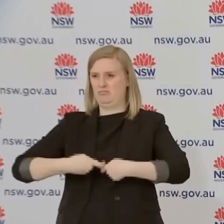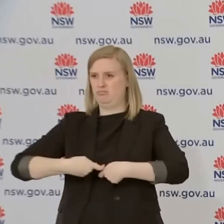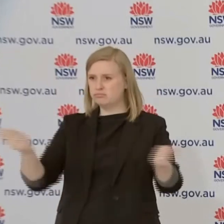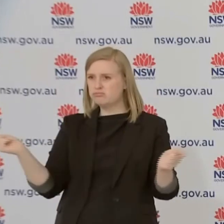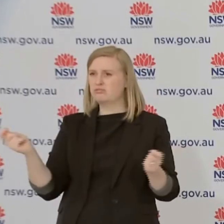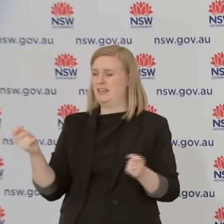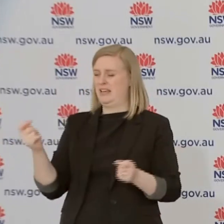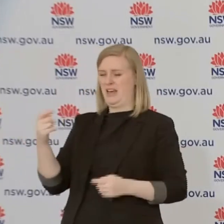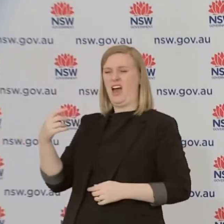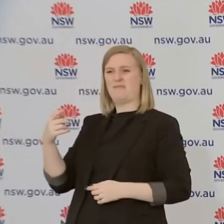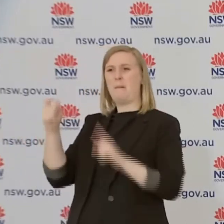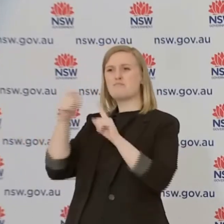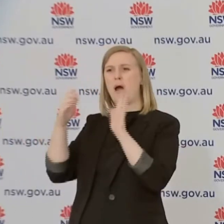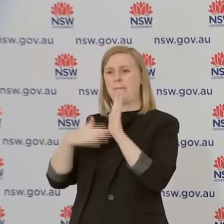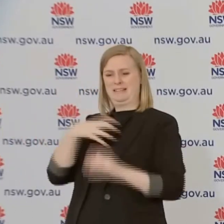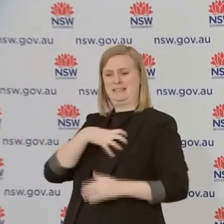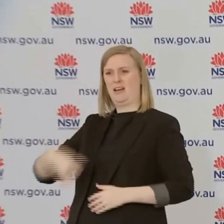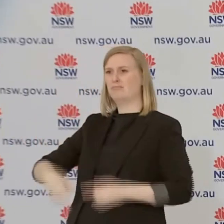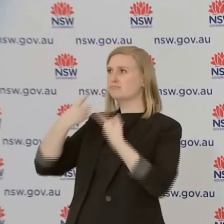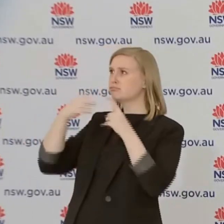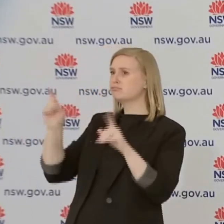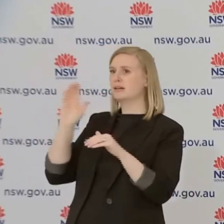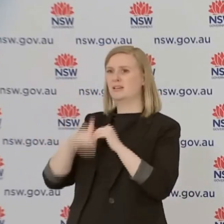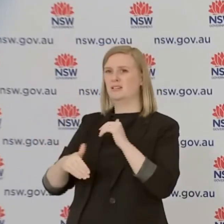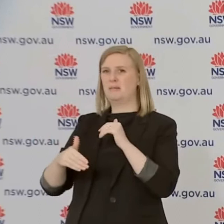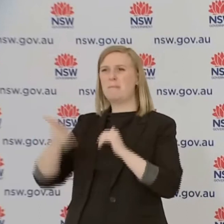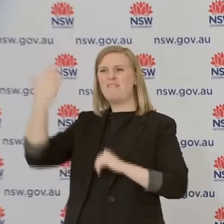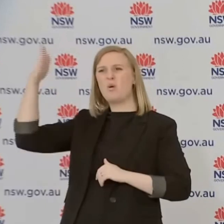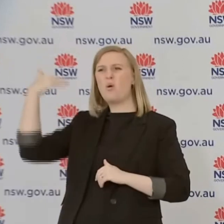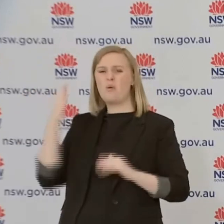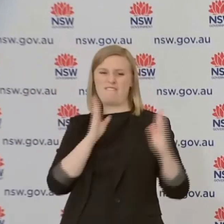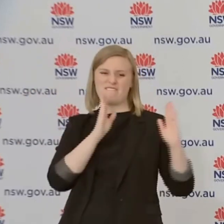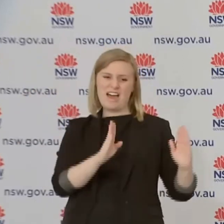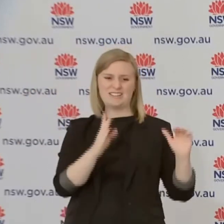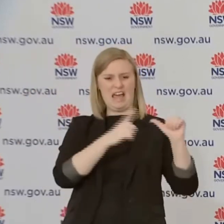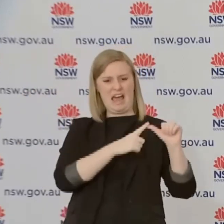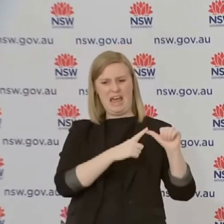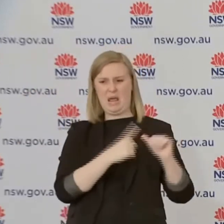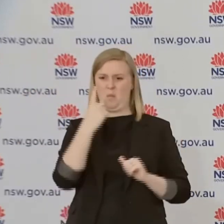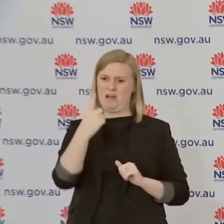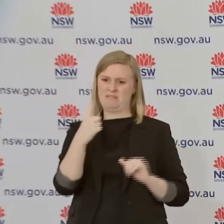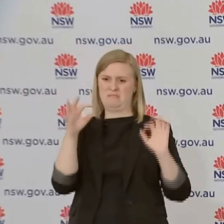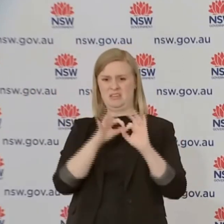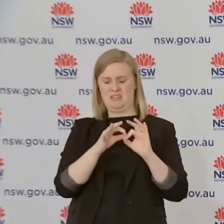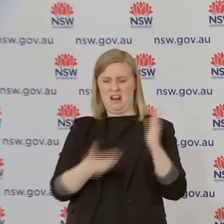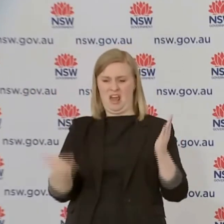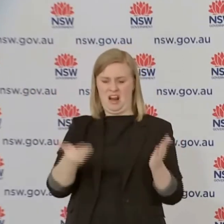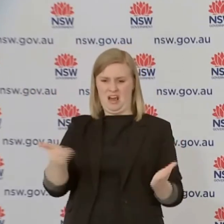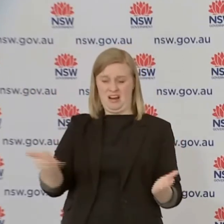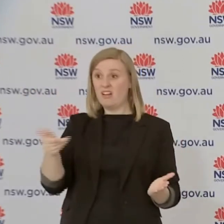A, B, is that all out the window now? Just go and get vaccinated? No. I mean, I think the federal government set